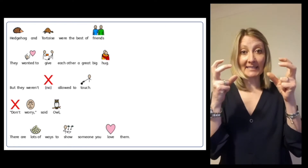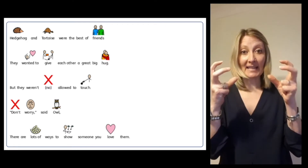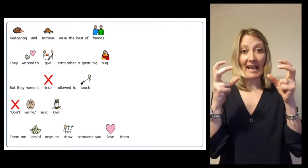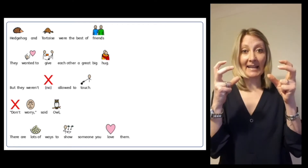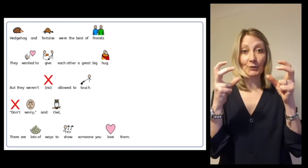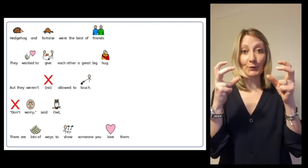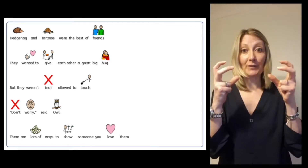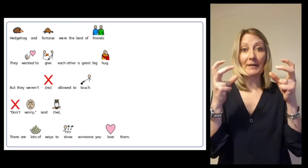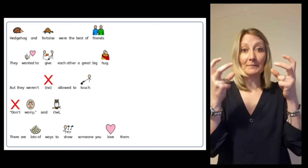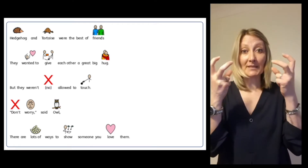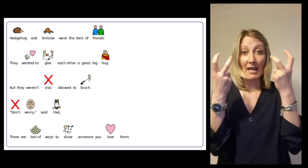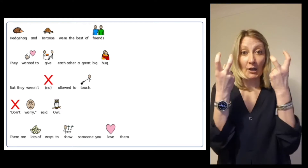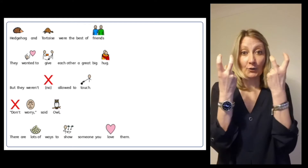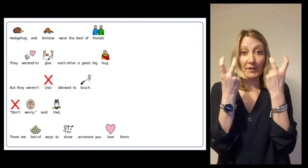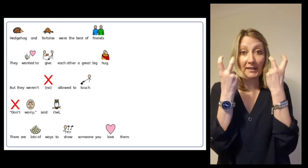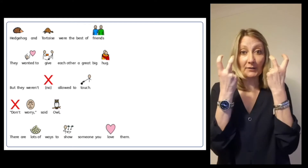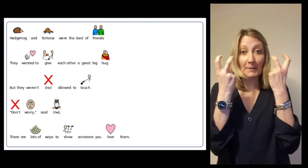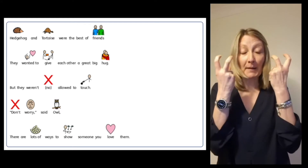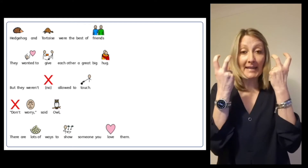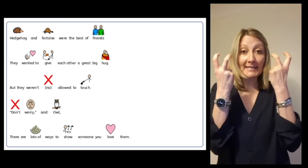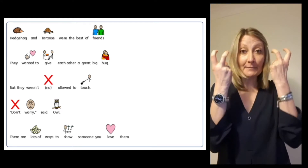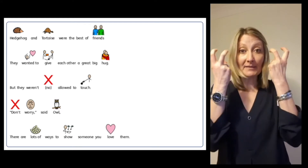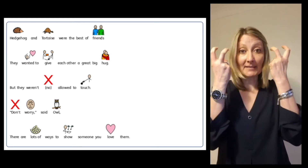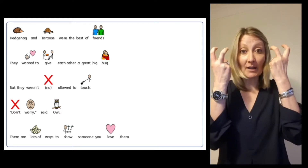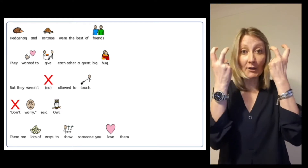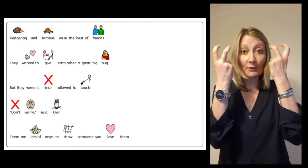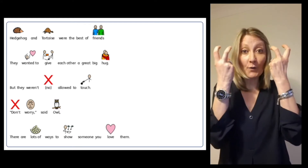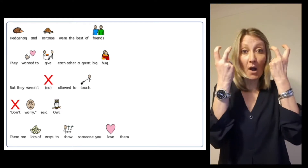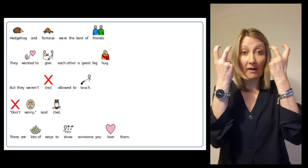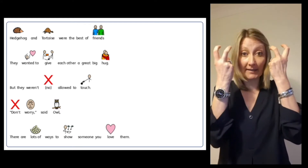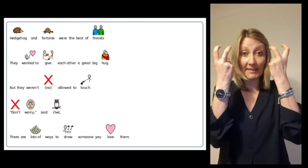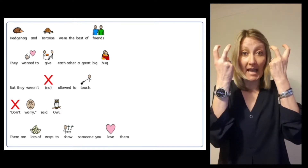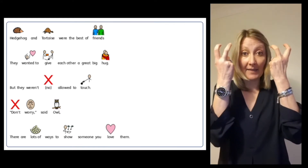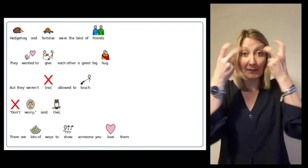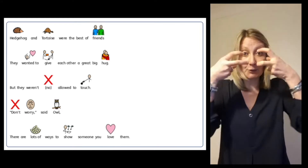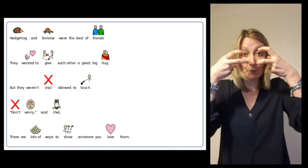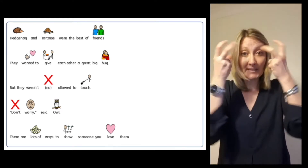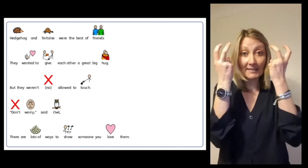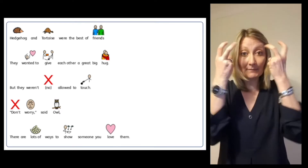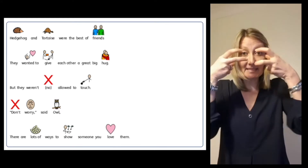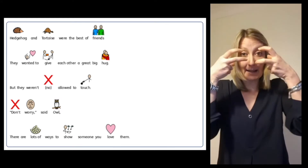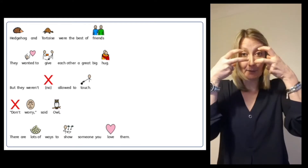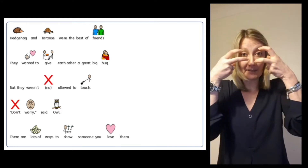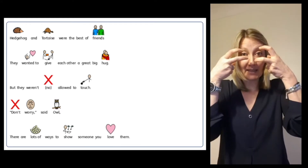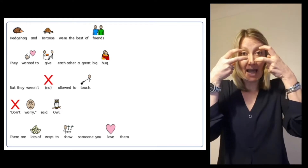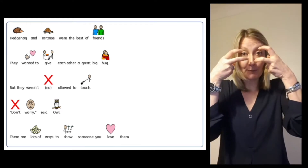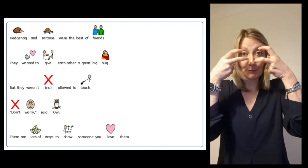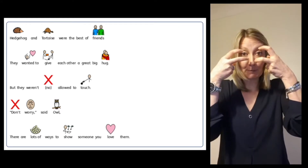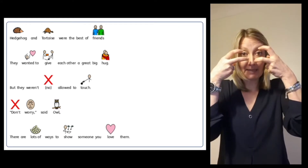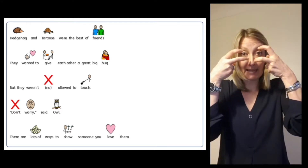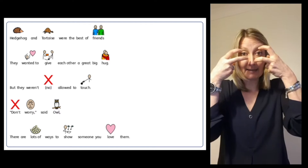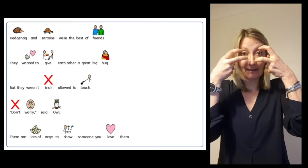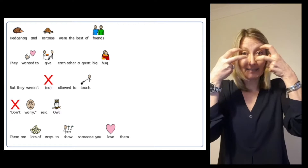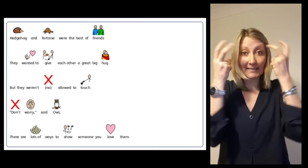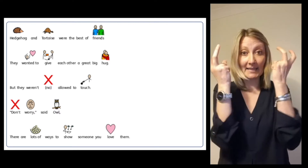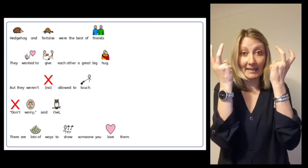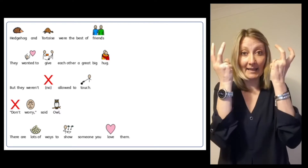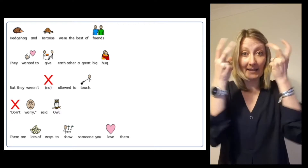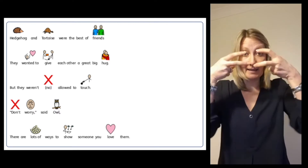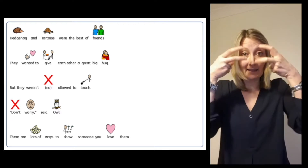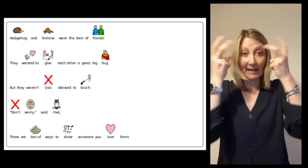hand and your thumbs. You're then going to place them at the side of your eyes and then twist them down like the owl's blinking